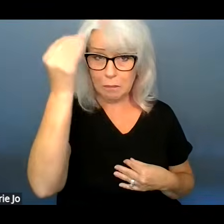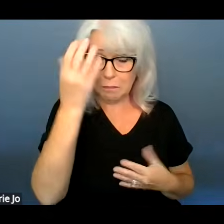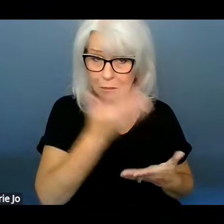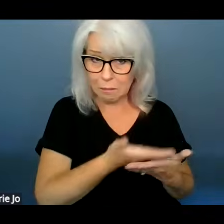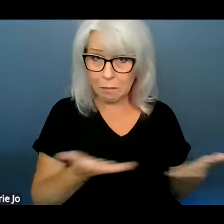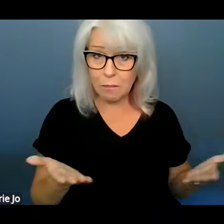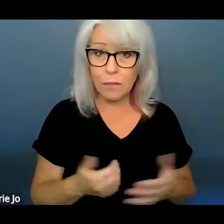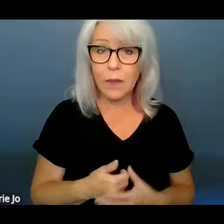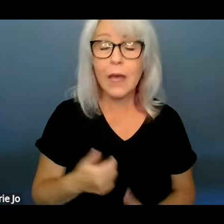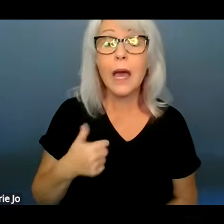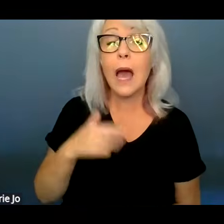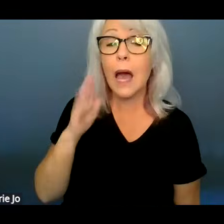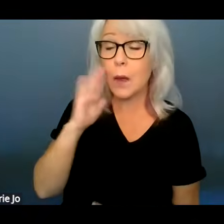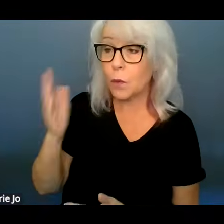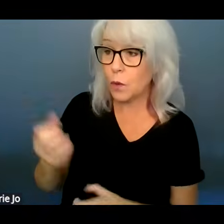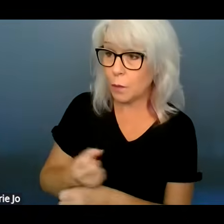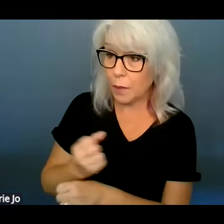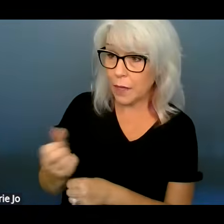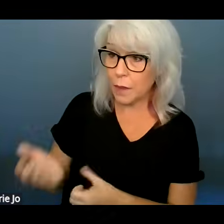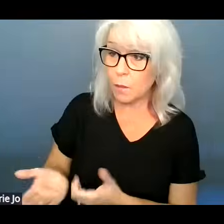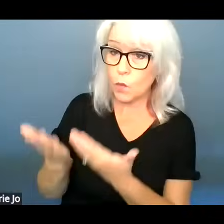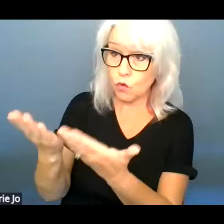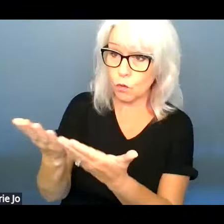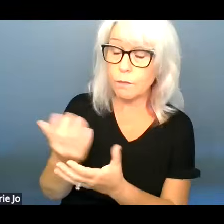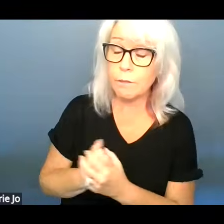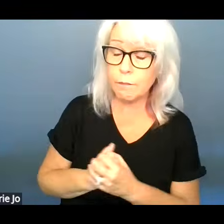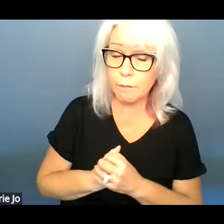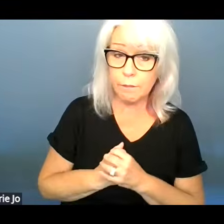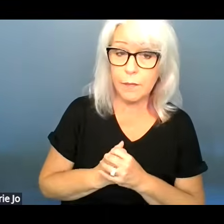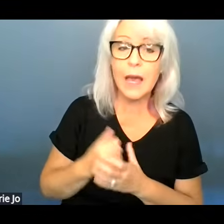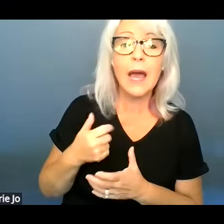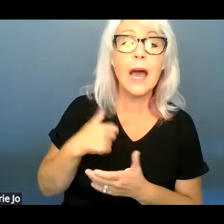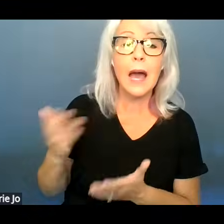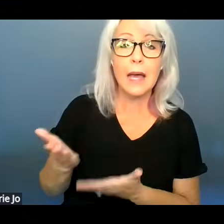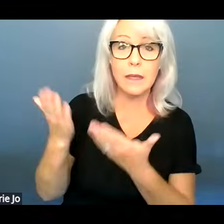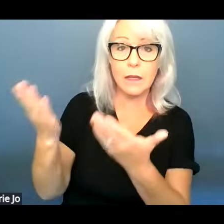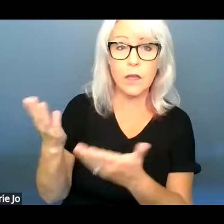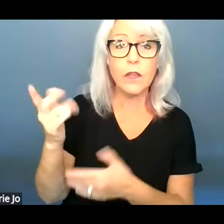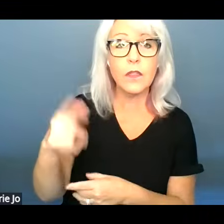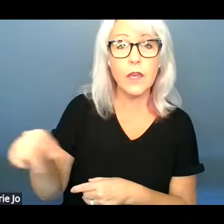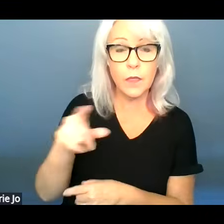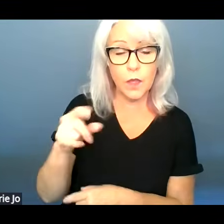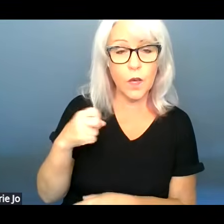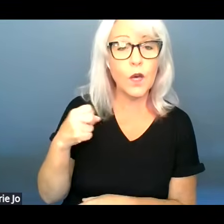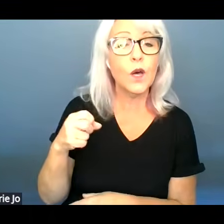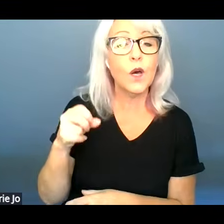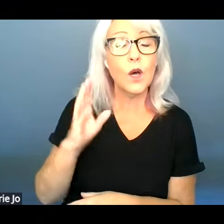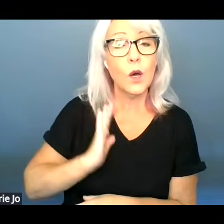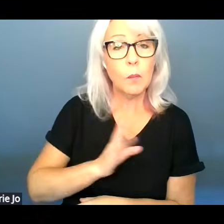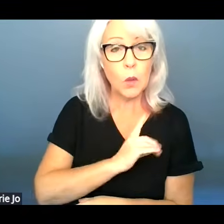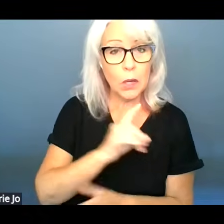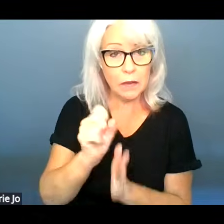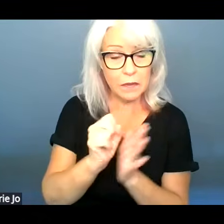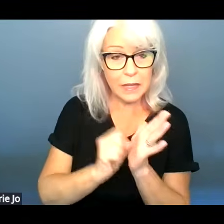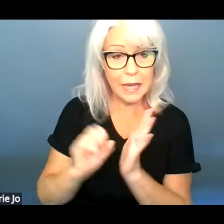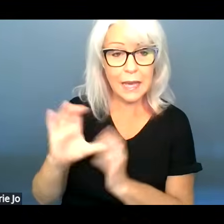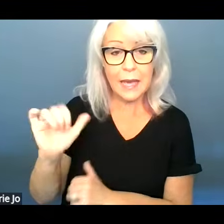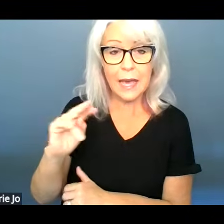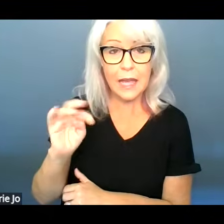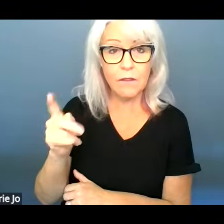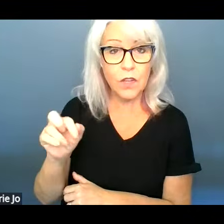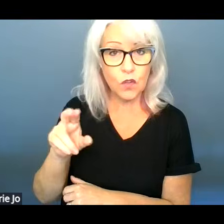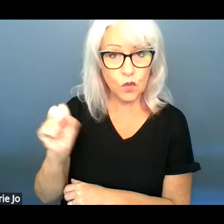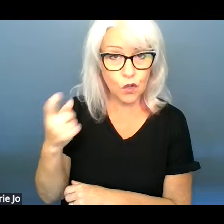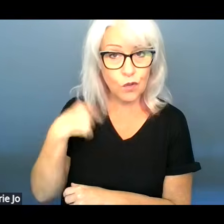I'll make a motion. I'd make the motion. I move that the Board of State Canvassers determine that the reasons for recall printed on the